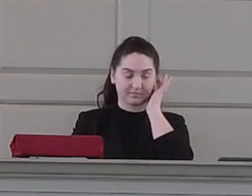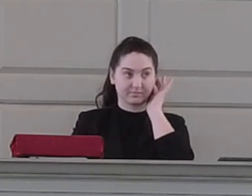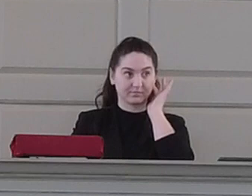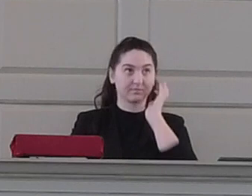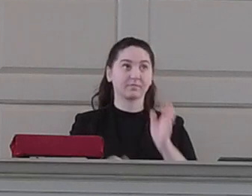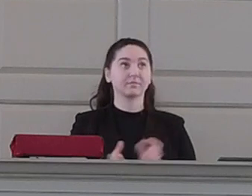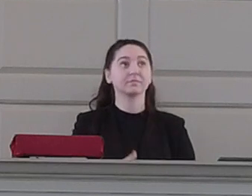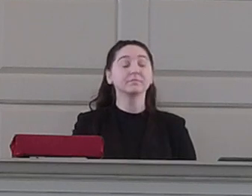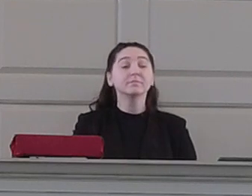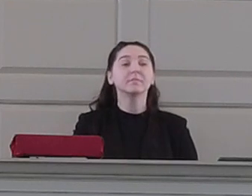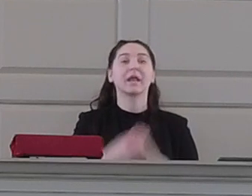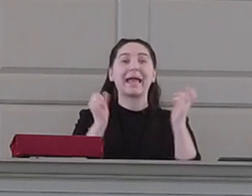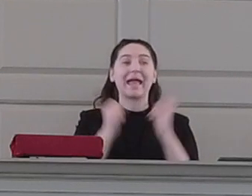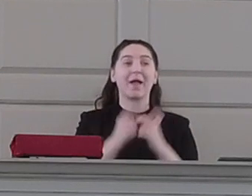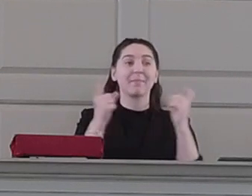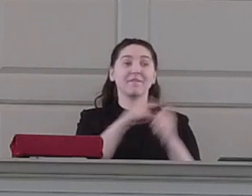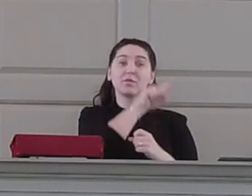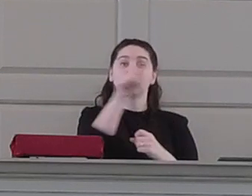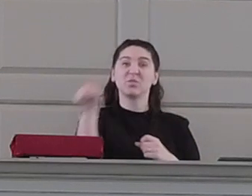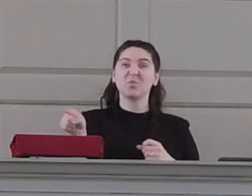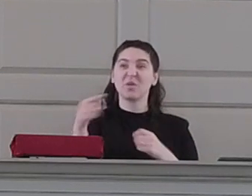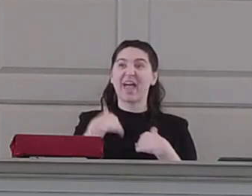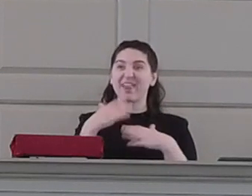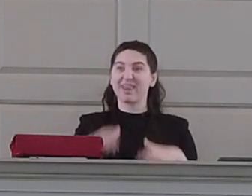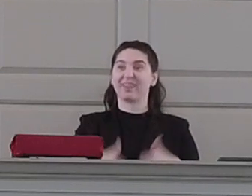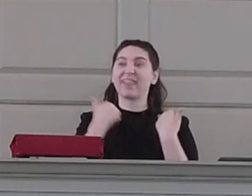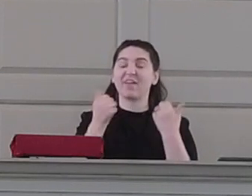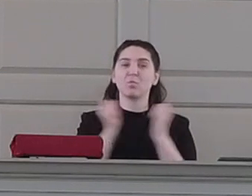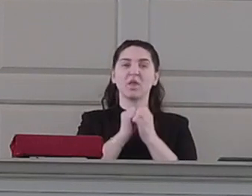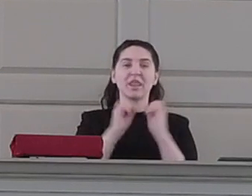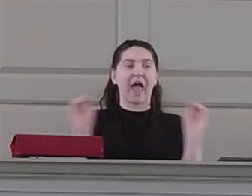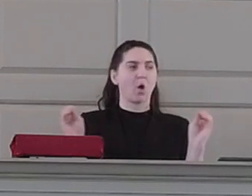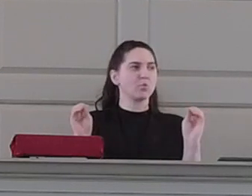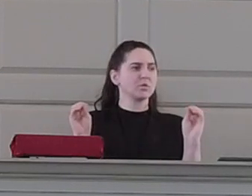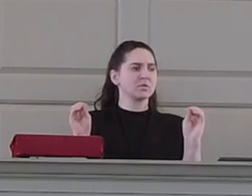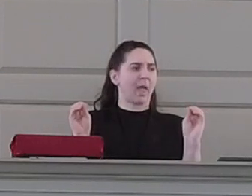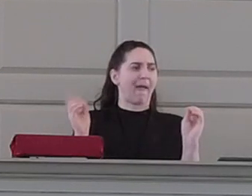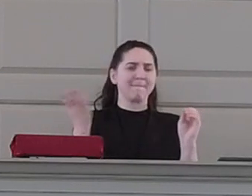So, how many of you have had life with no bad days?